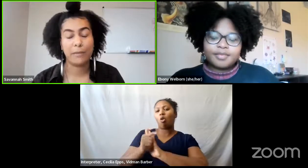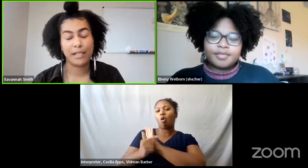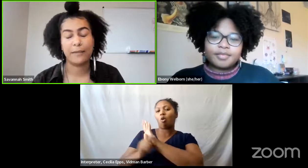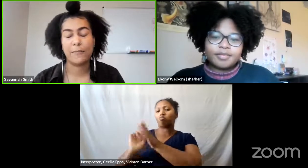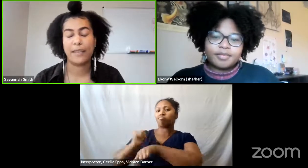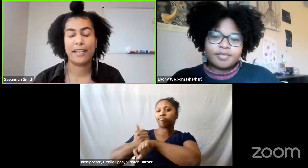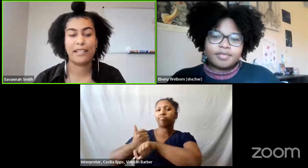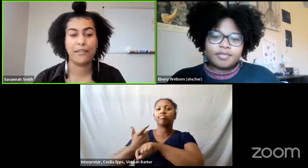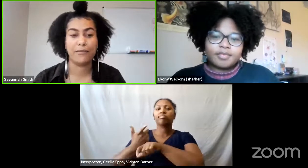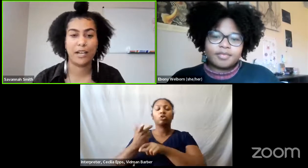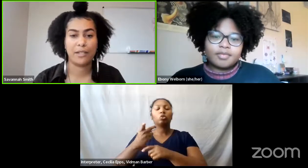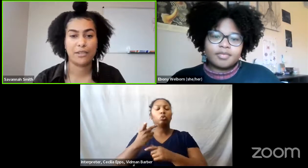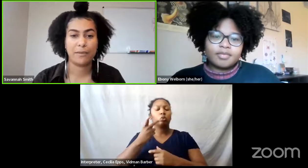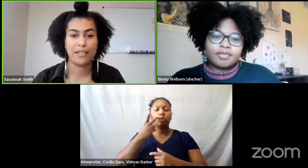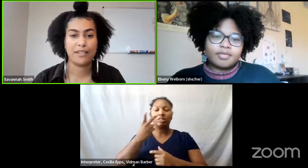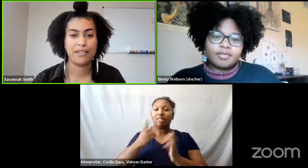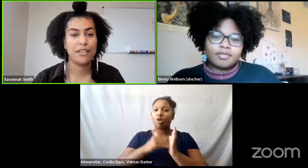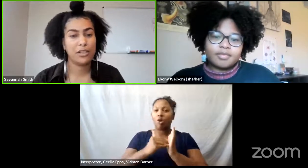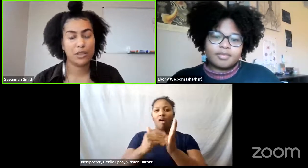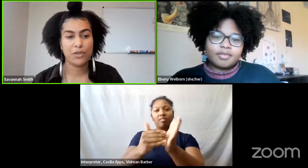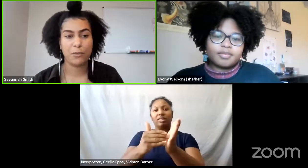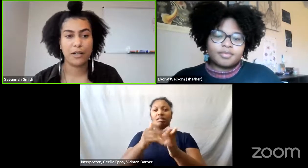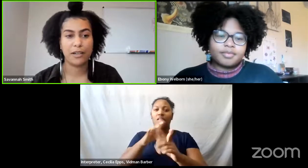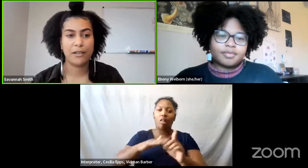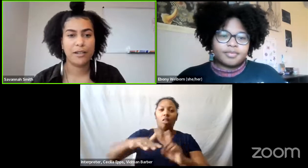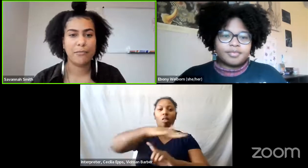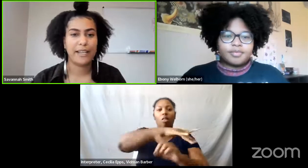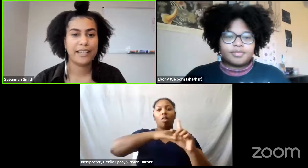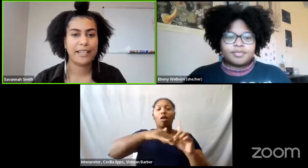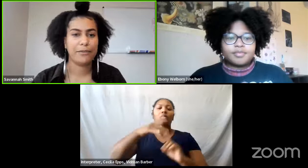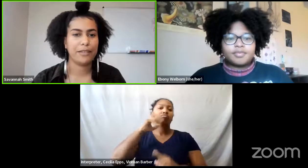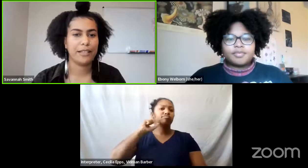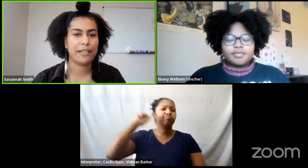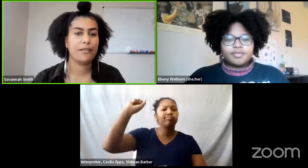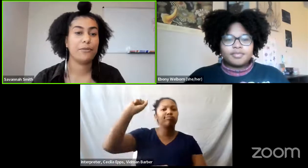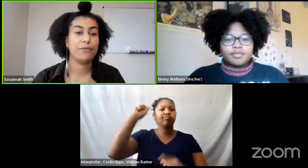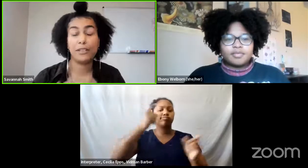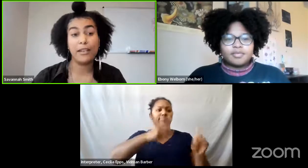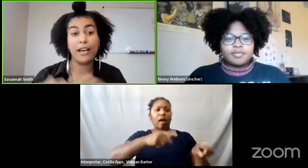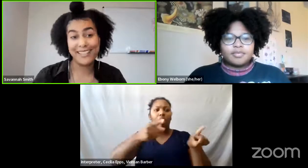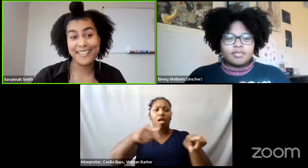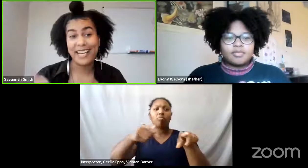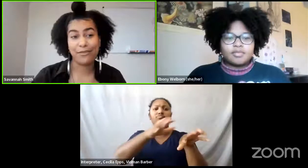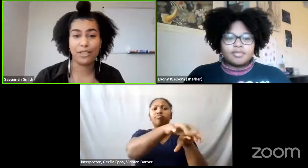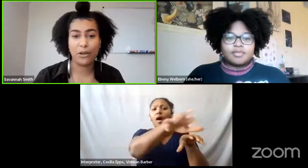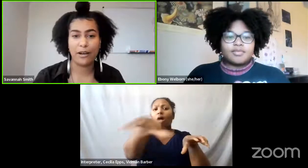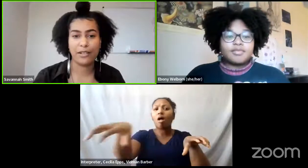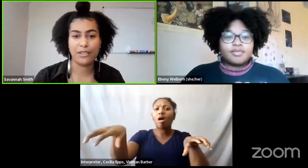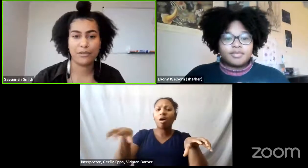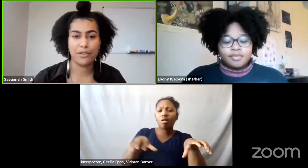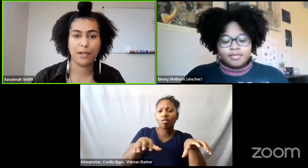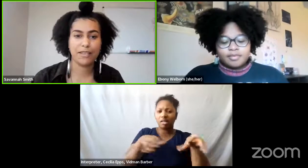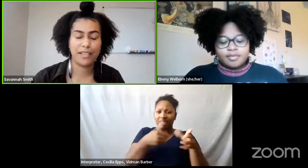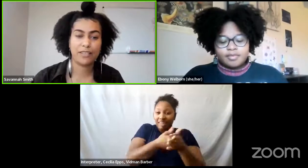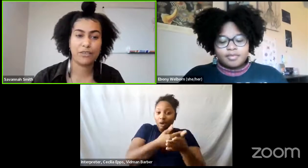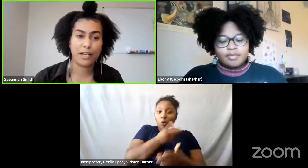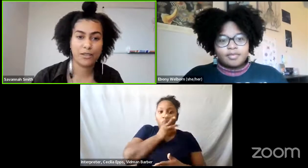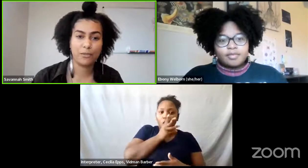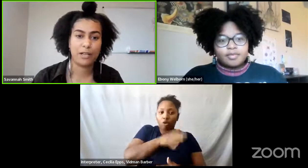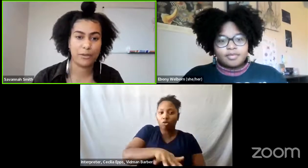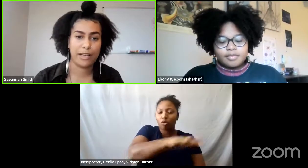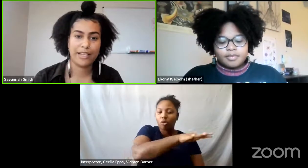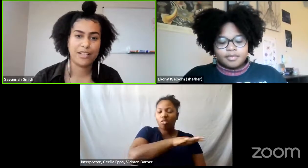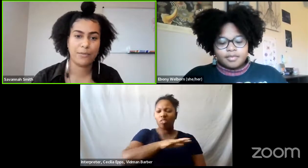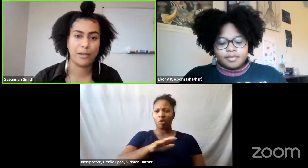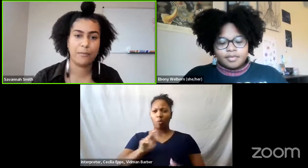happening in environmental spaces close to water, making it feel unsafe to go out into those spots and try